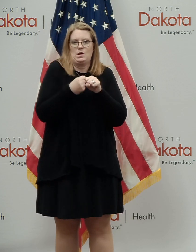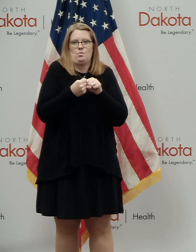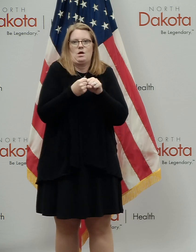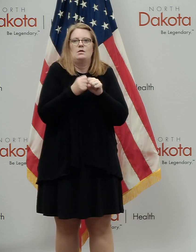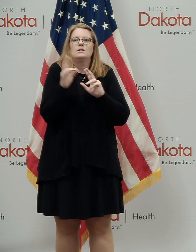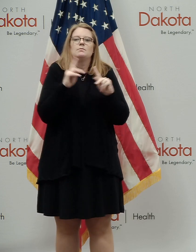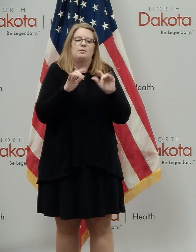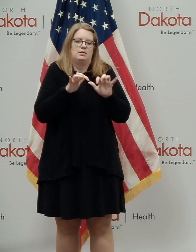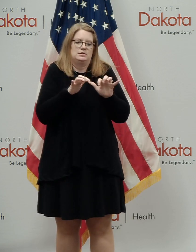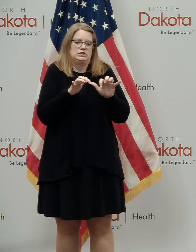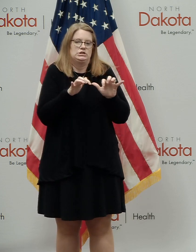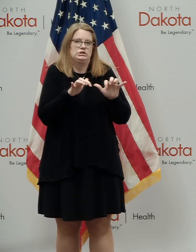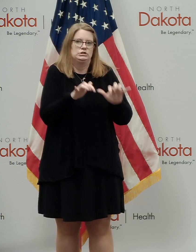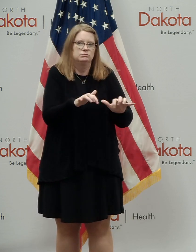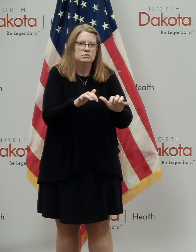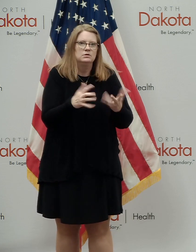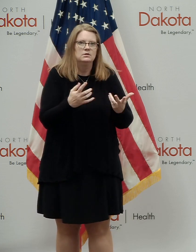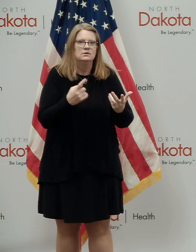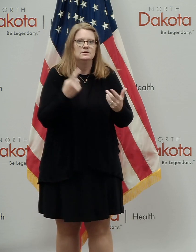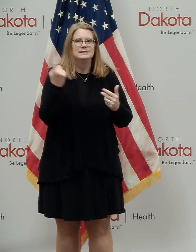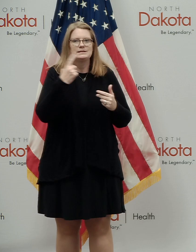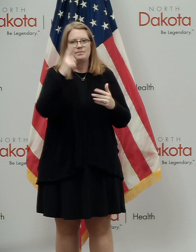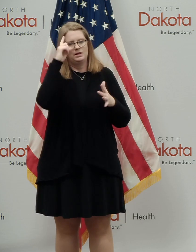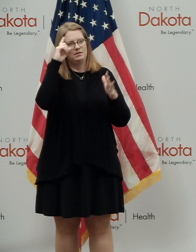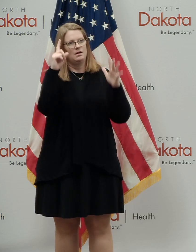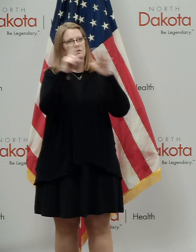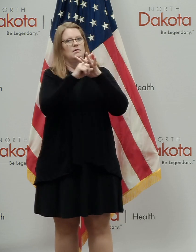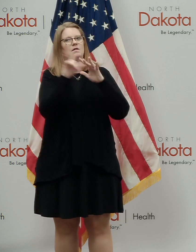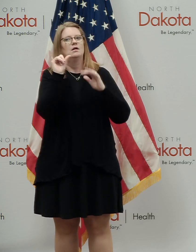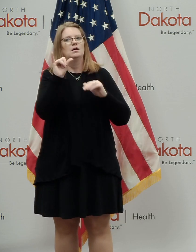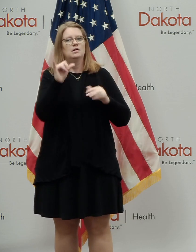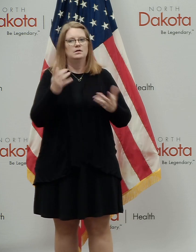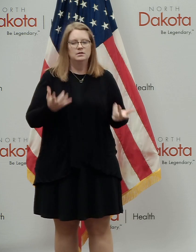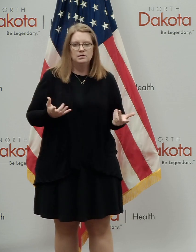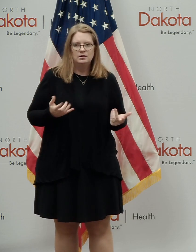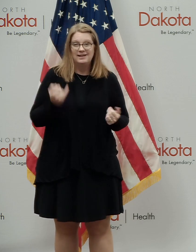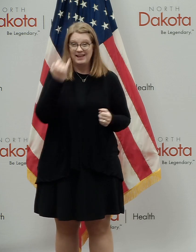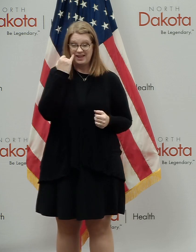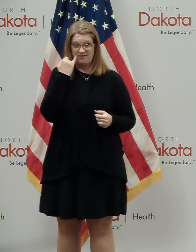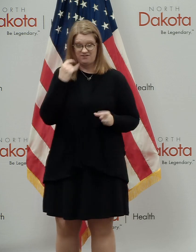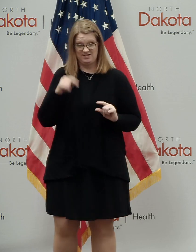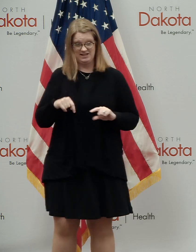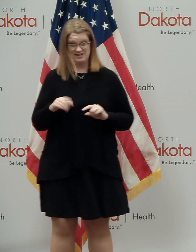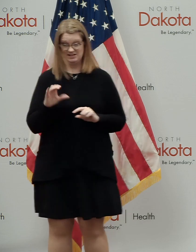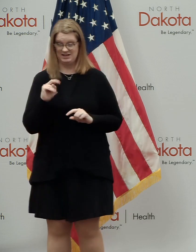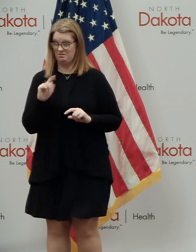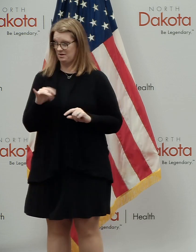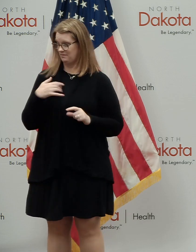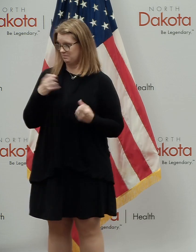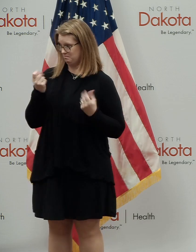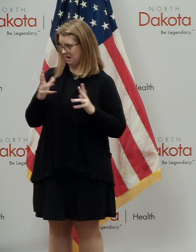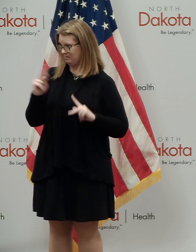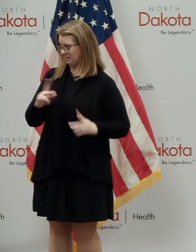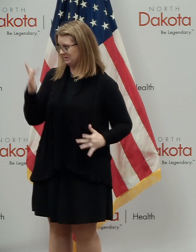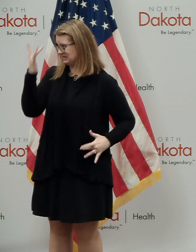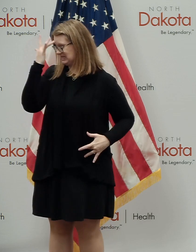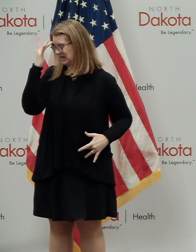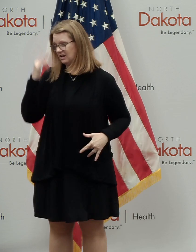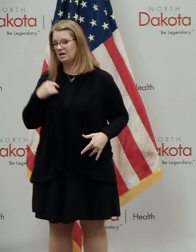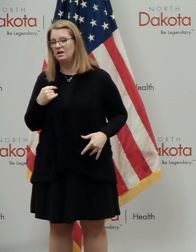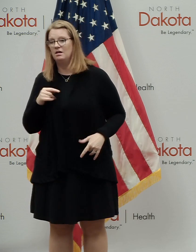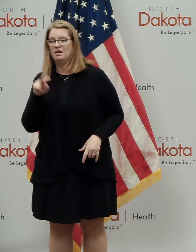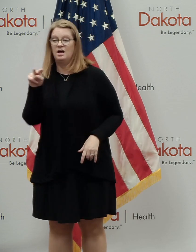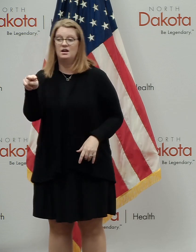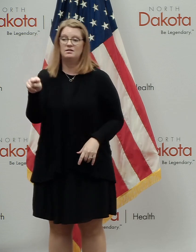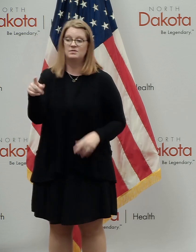and people aren't wearing masks, something ought to go off in your head and say, hey, if I'm in a county with high positivity rate and I'm staring at at an